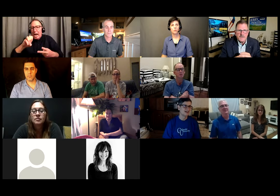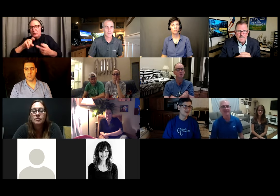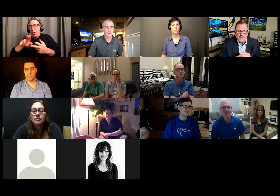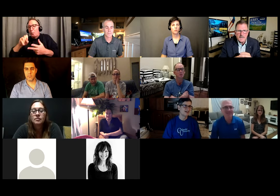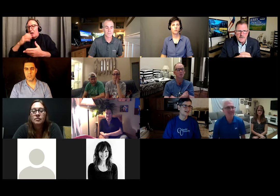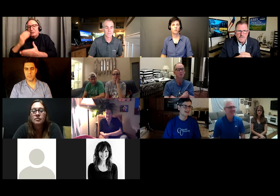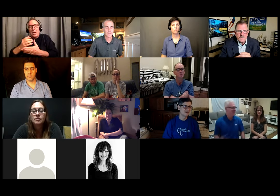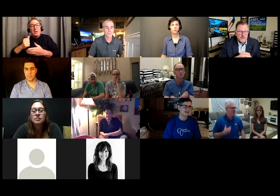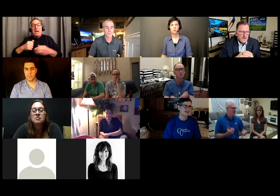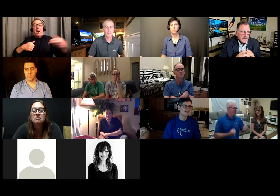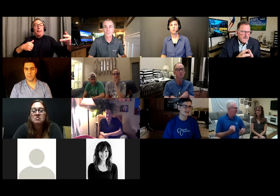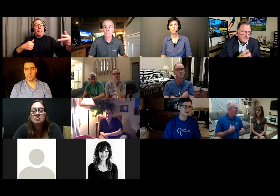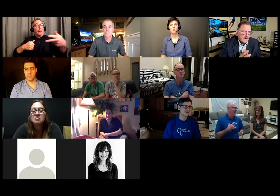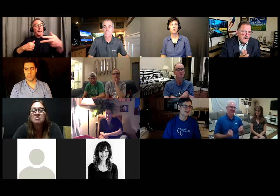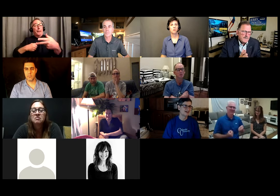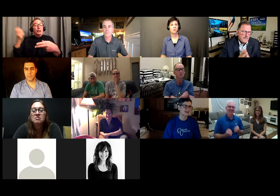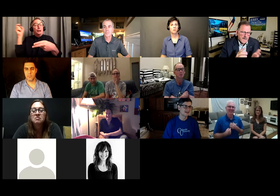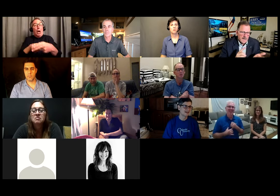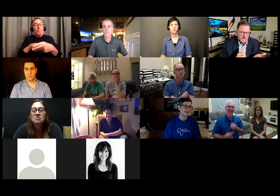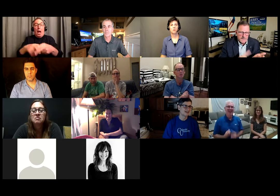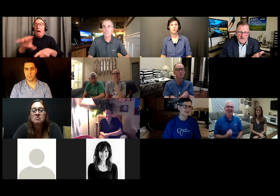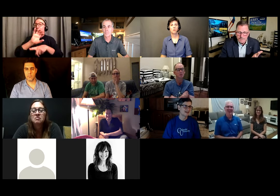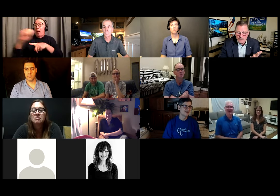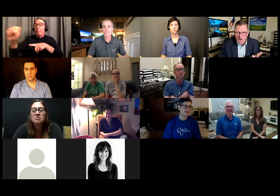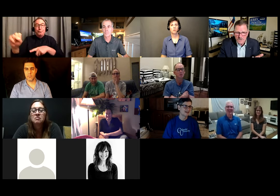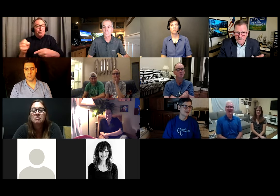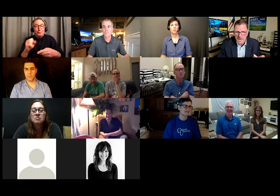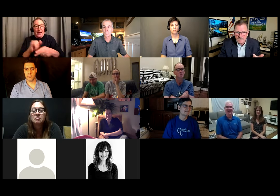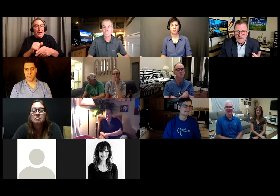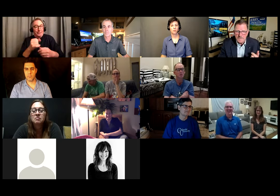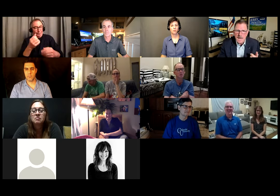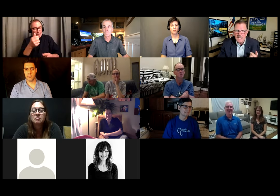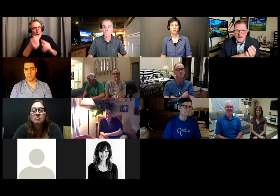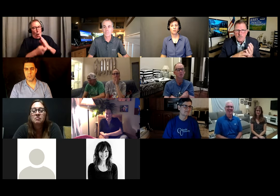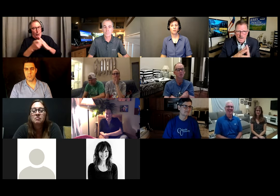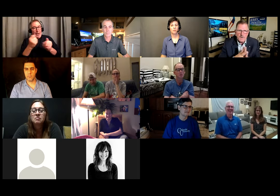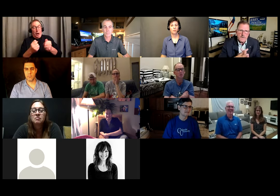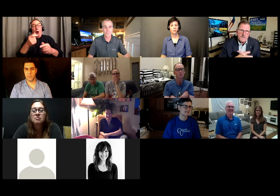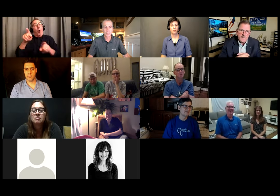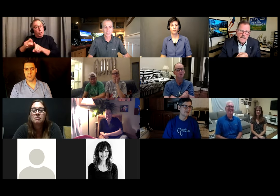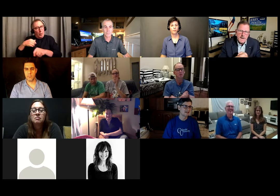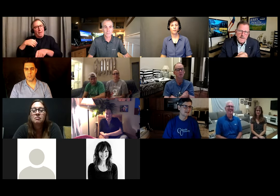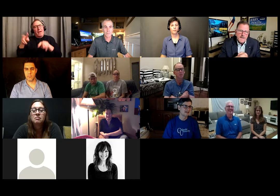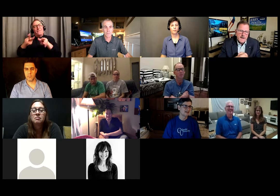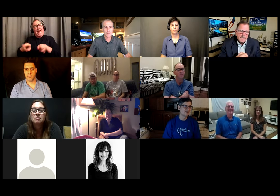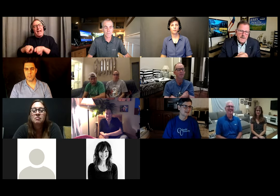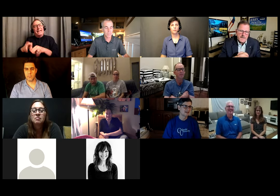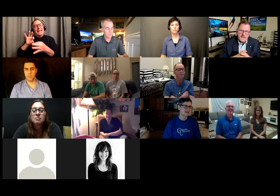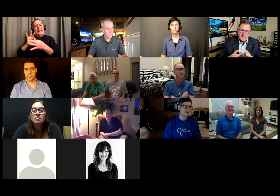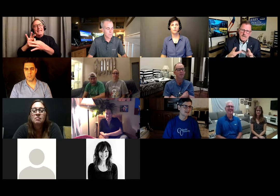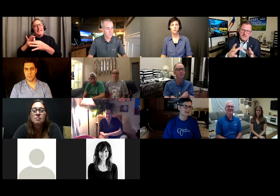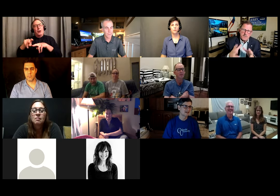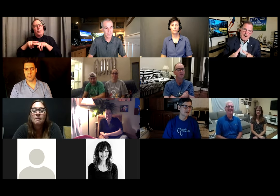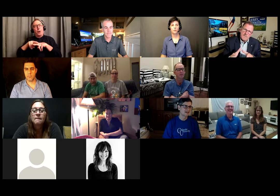SAV someday in the near future. So we have also we have the Valley Link Rail Authority. And